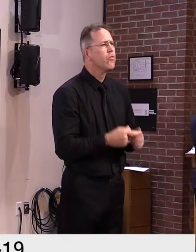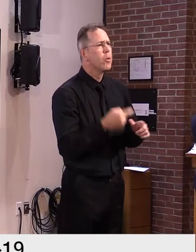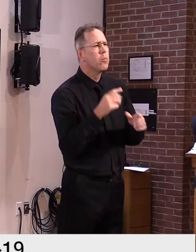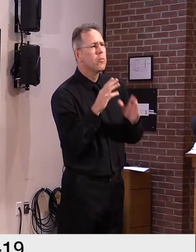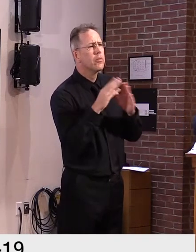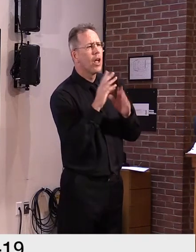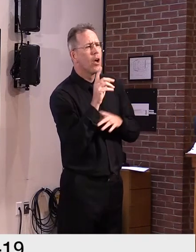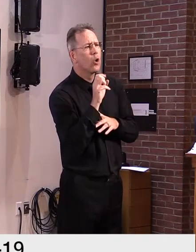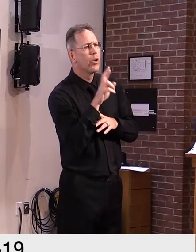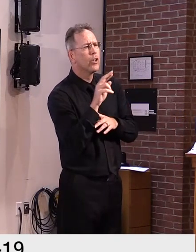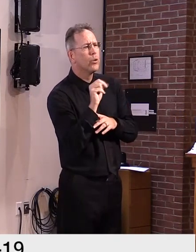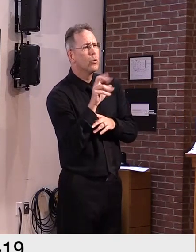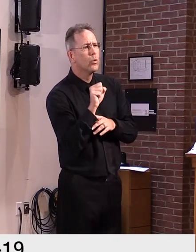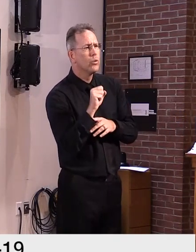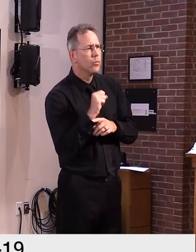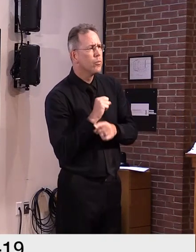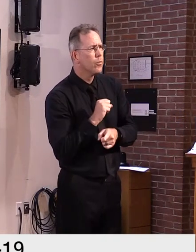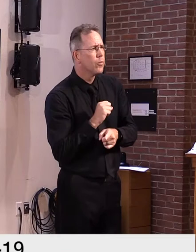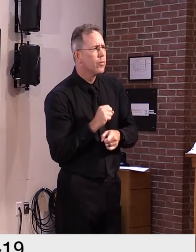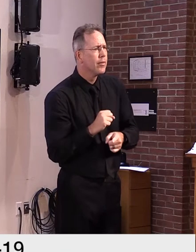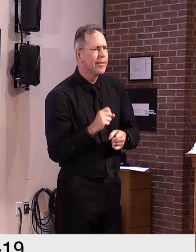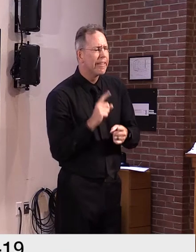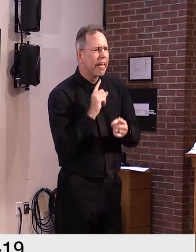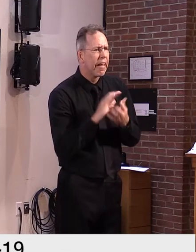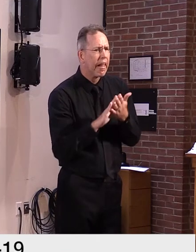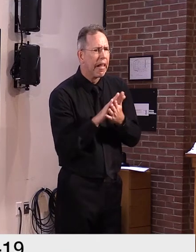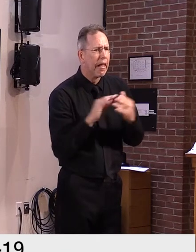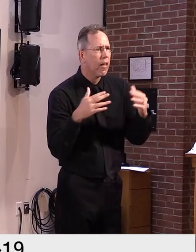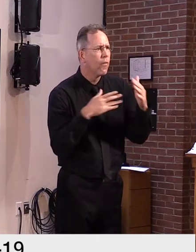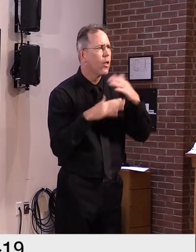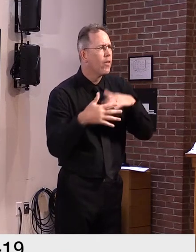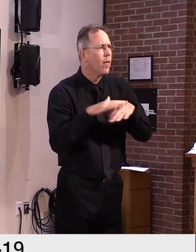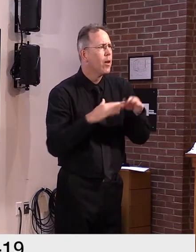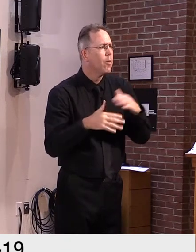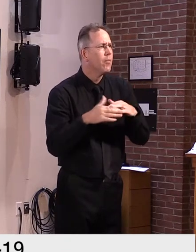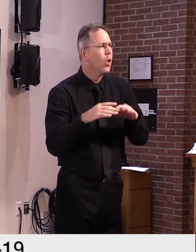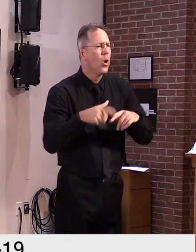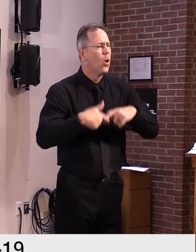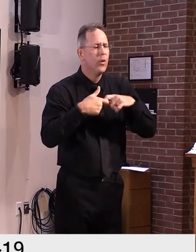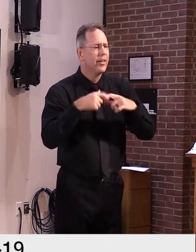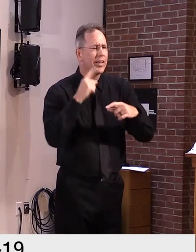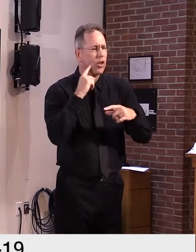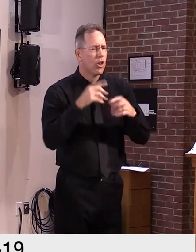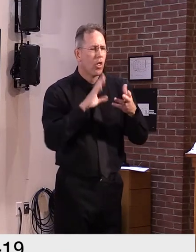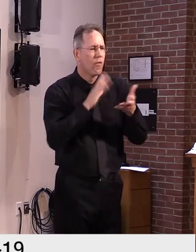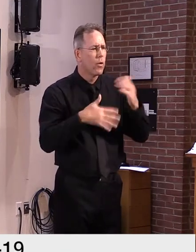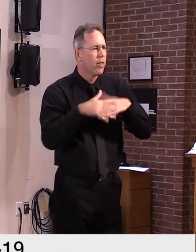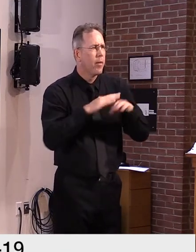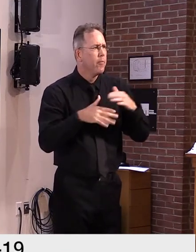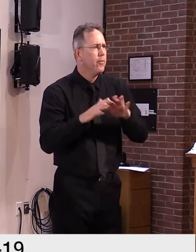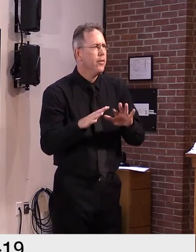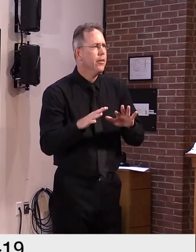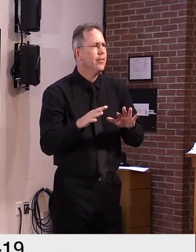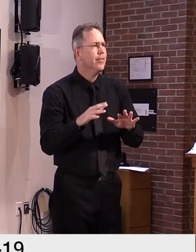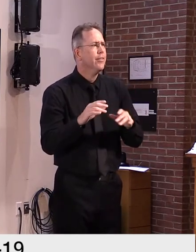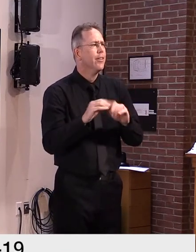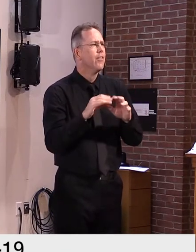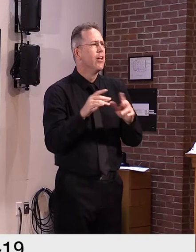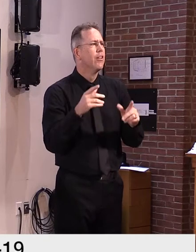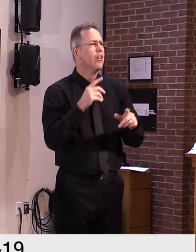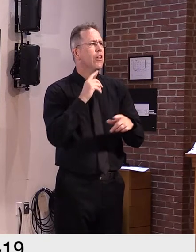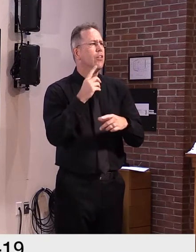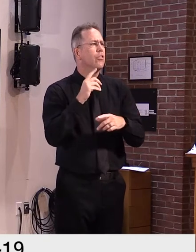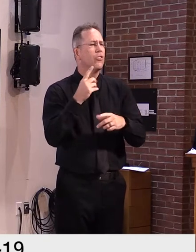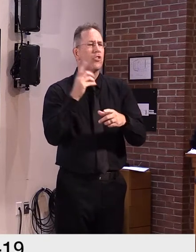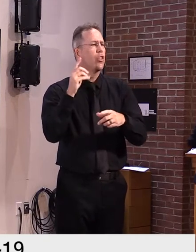and responding back yesterday. Dr. Levine needs to go to an interview, so if you could get to your question, please. Yeah, if you have, Dr. Levine has to